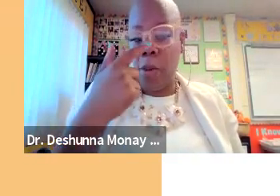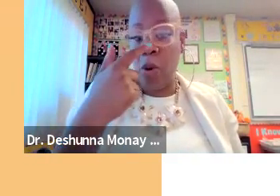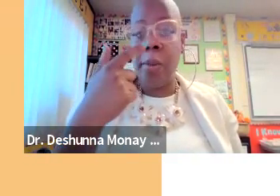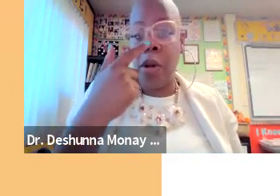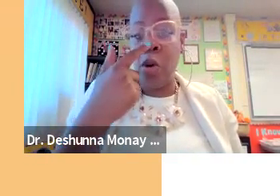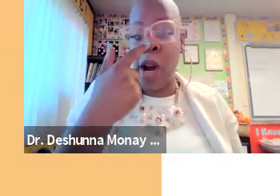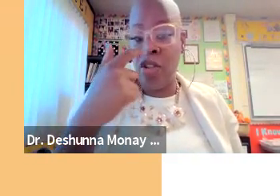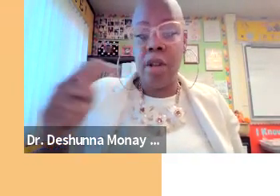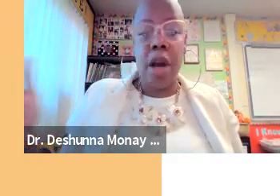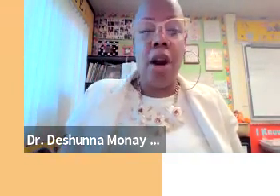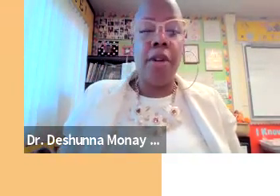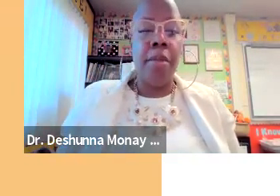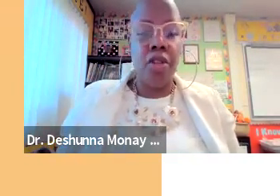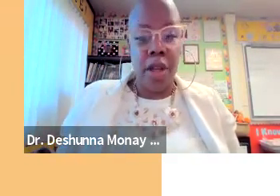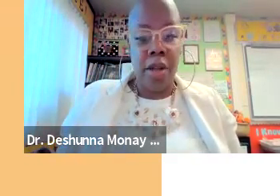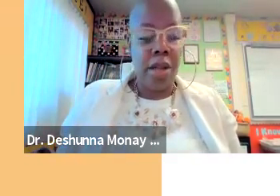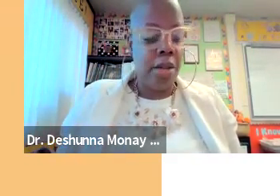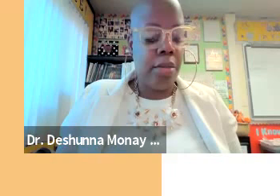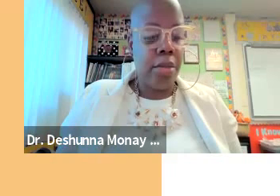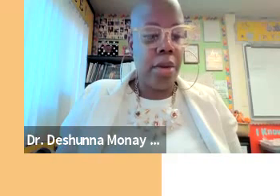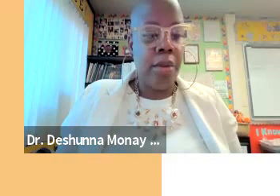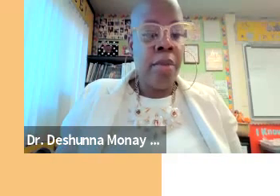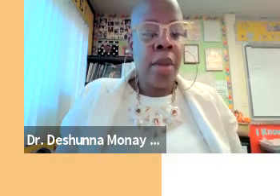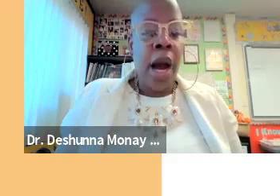Remove the criminal questions off admissions,